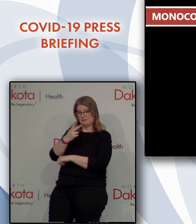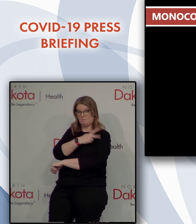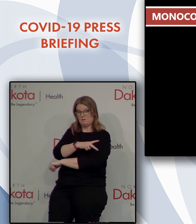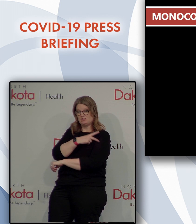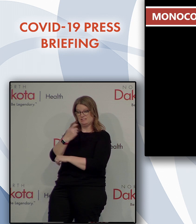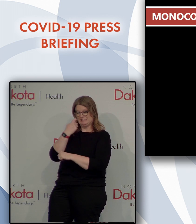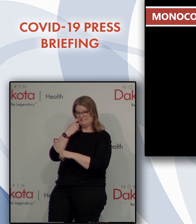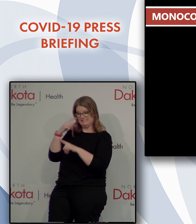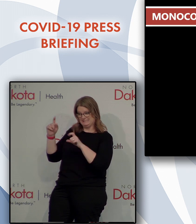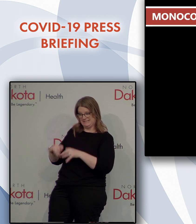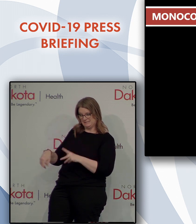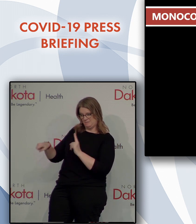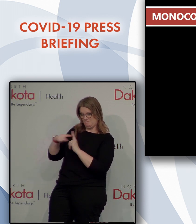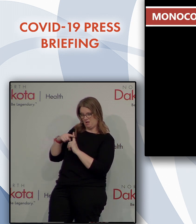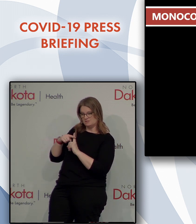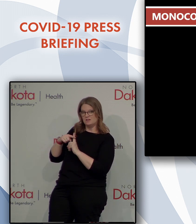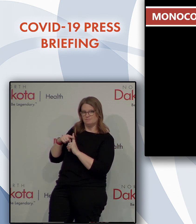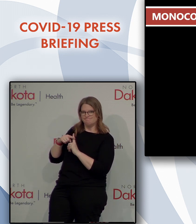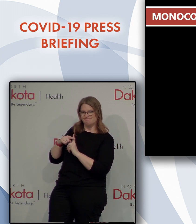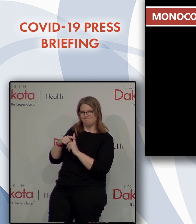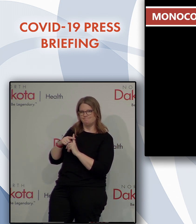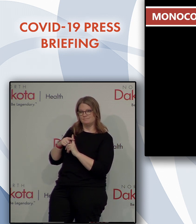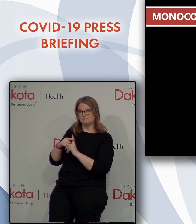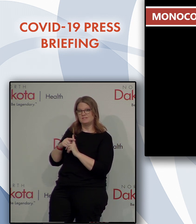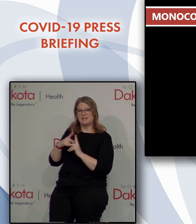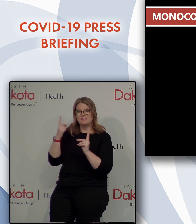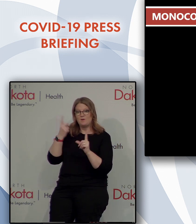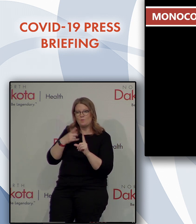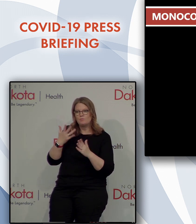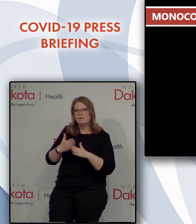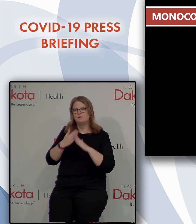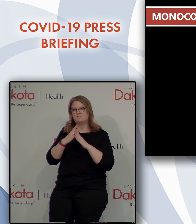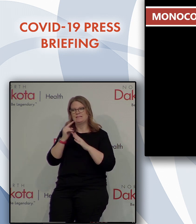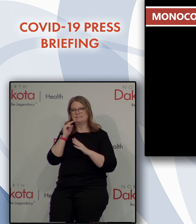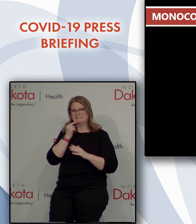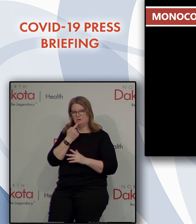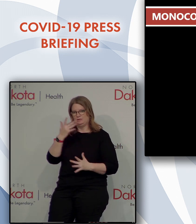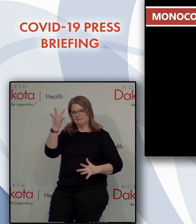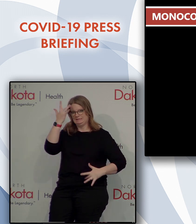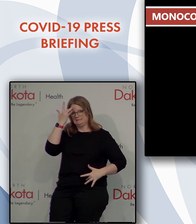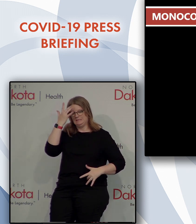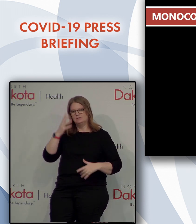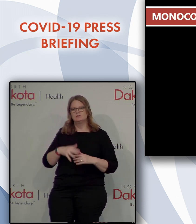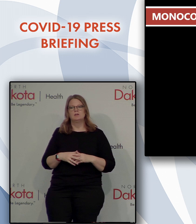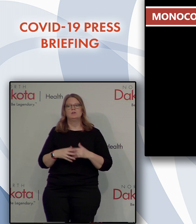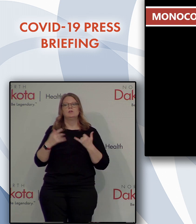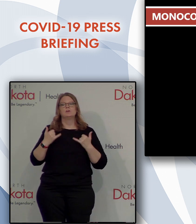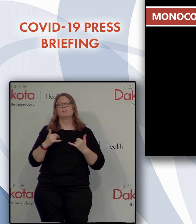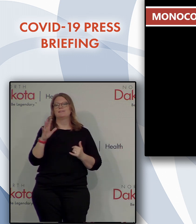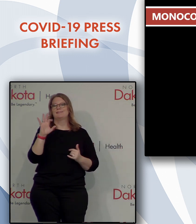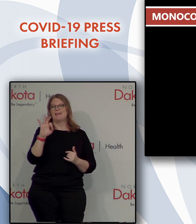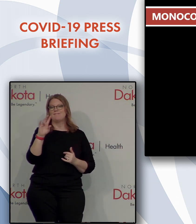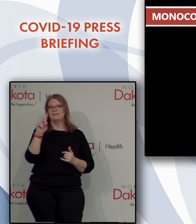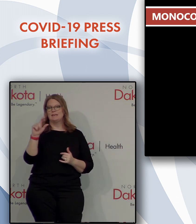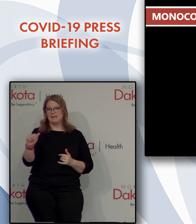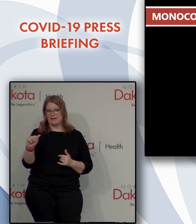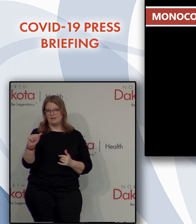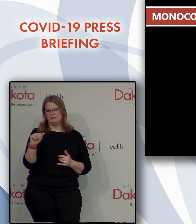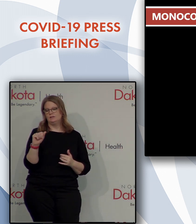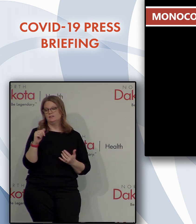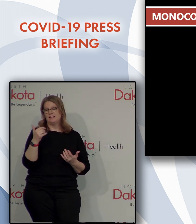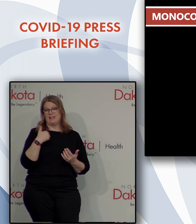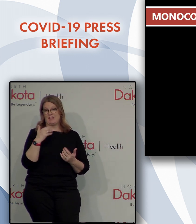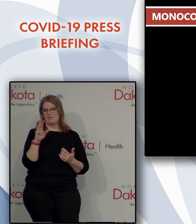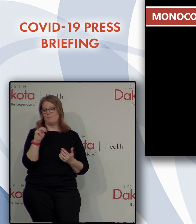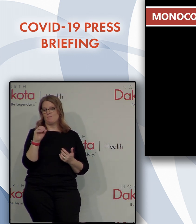symptoms, again with the goal of preventing serious disease. Currently, the FDA has made the monoclonal